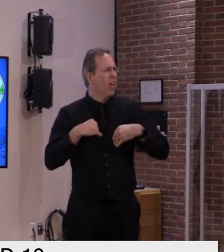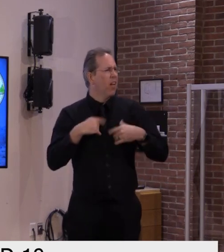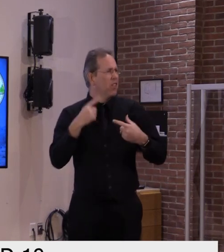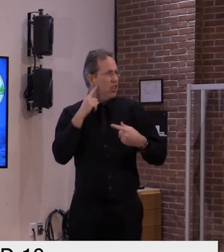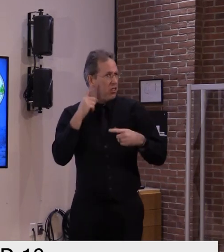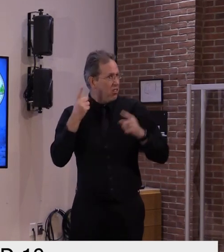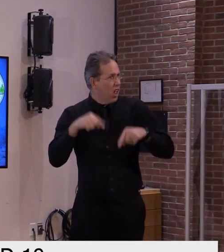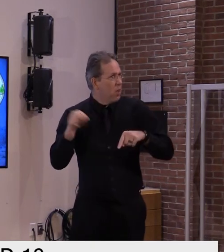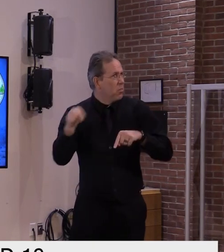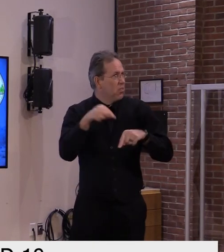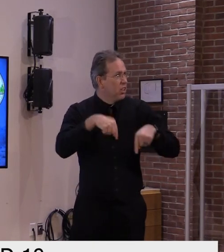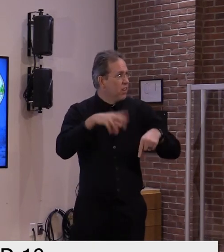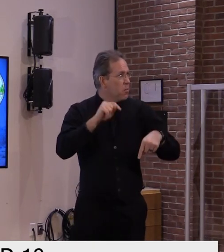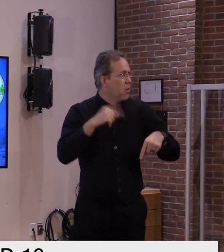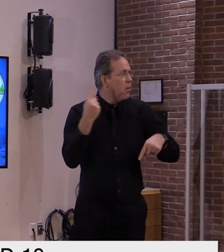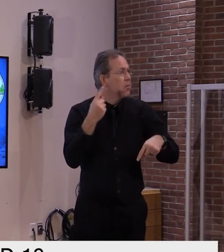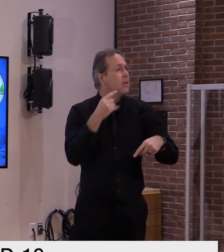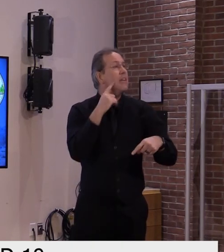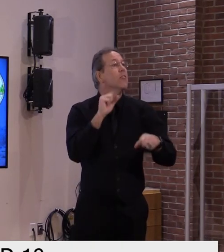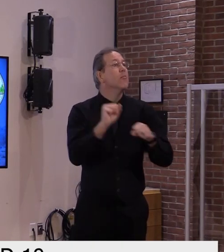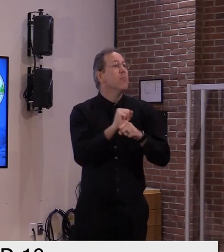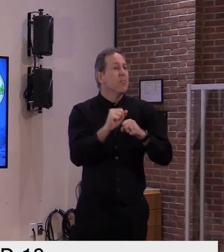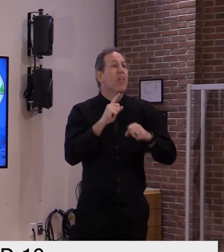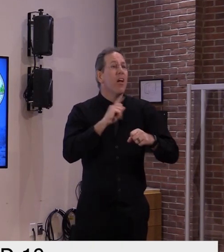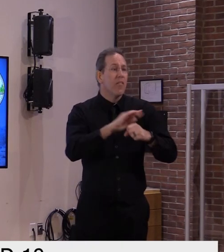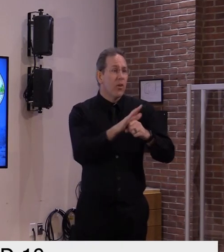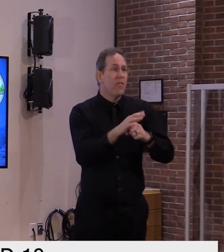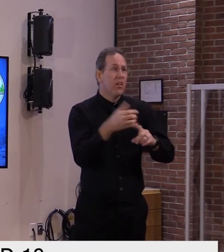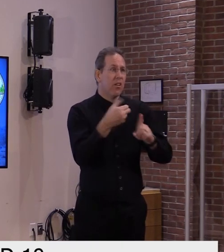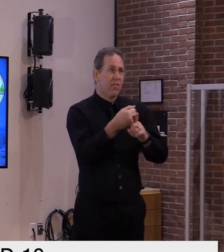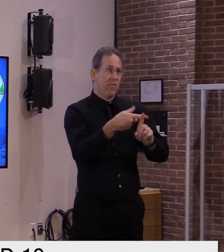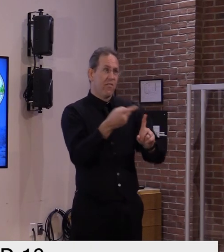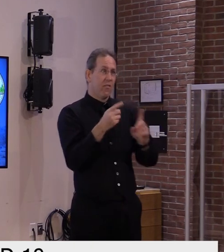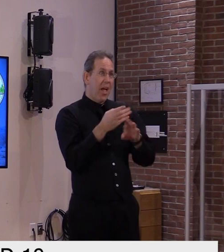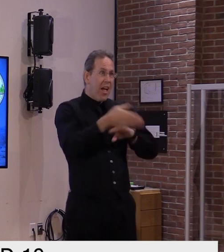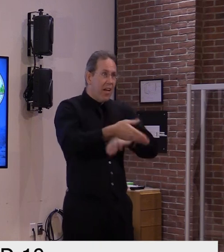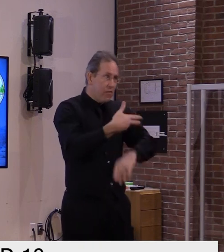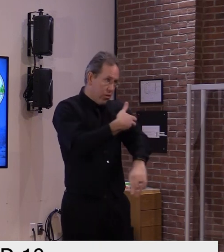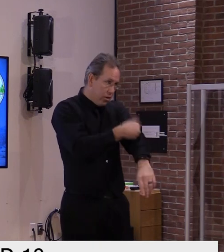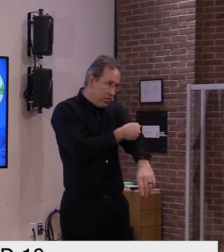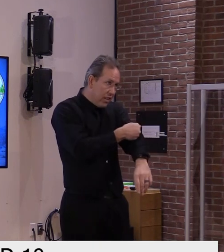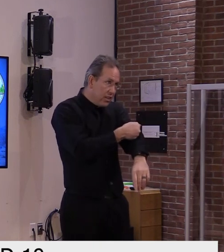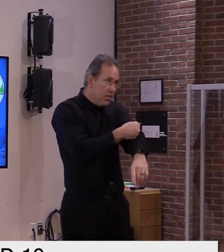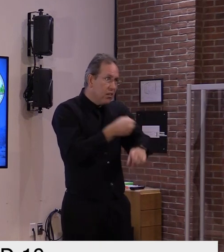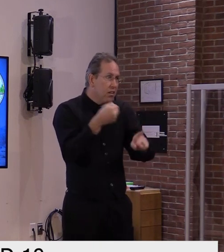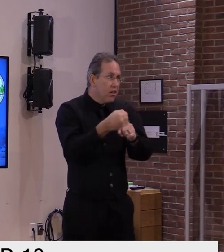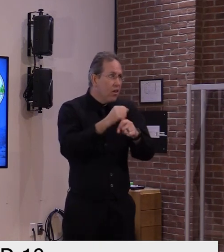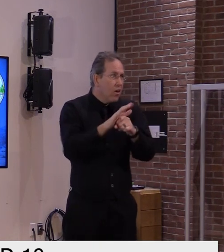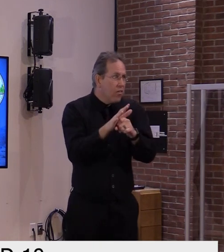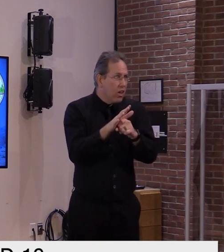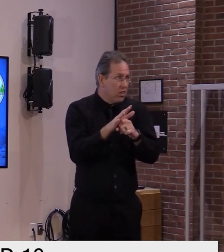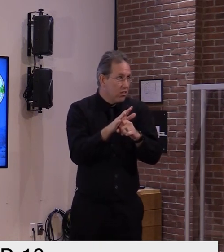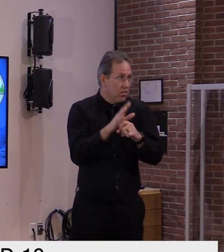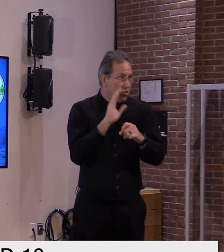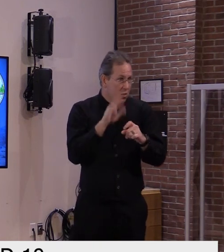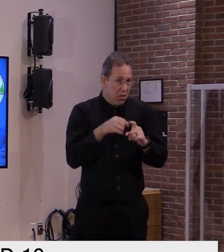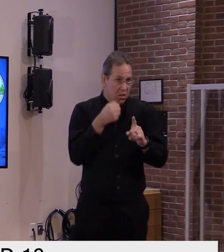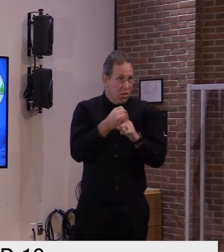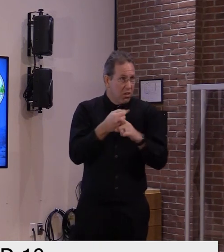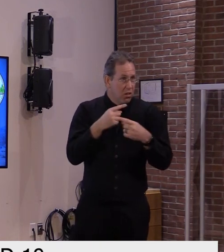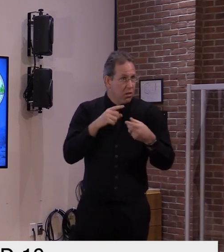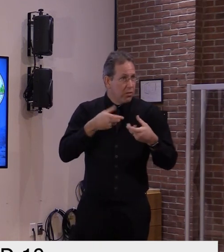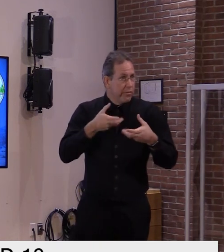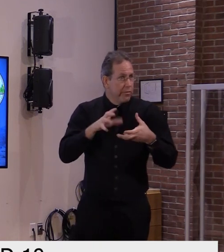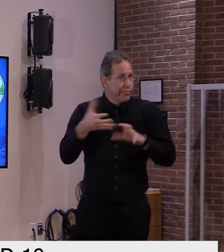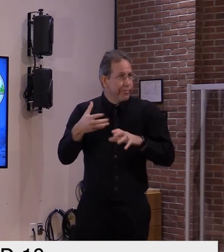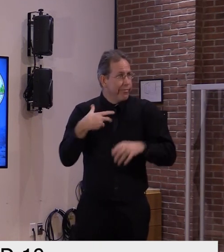have any impact on the effectiveness of the vaccines? Yeah, thanks for asking that question. So yes, we have